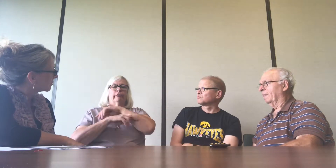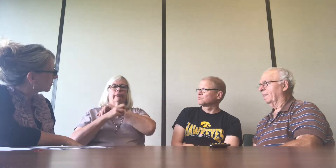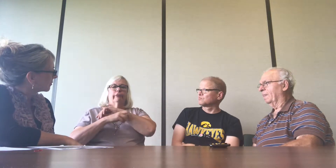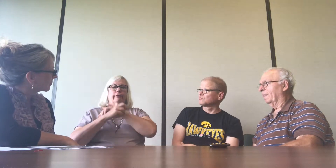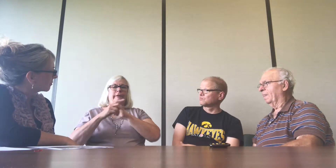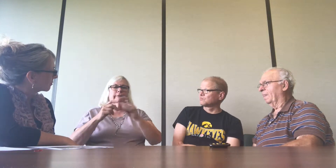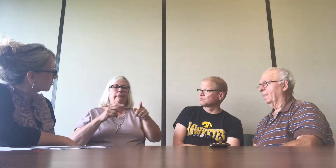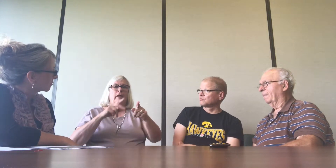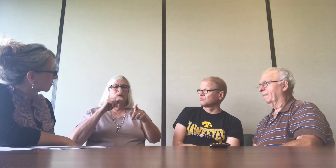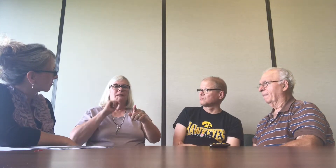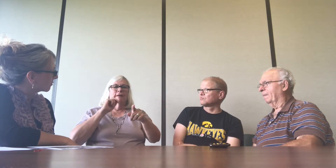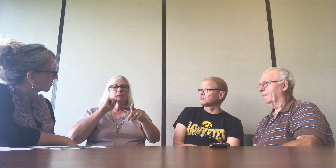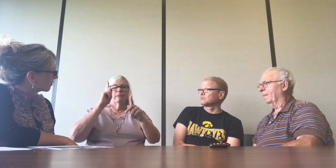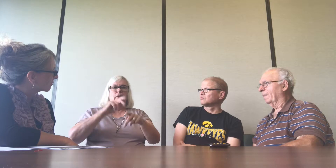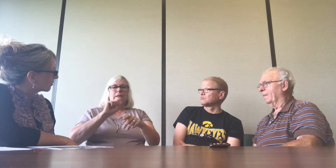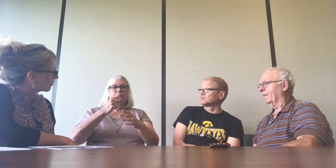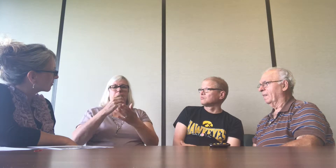Surely, if someone is